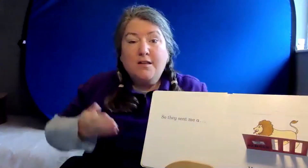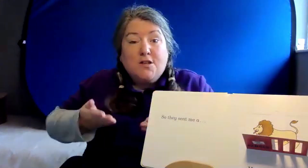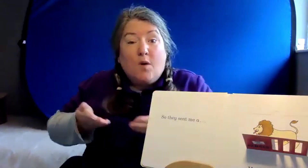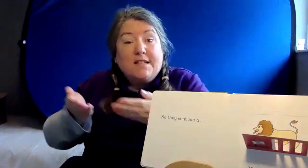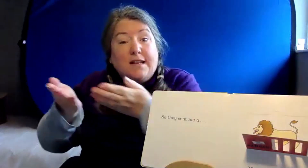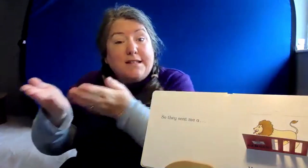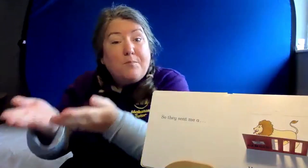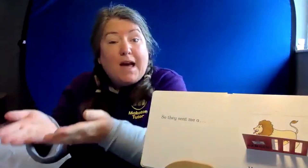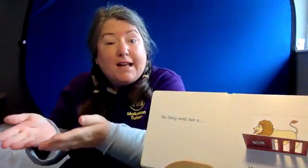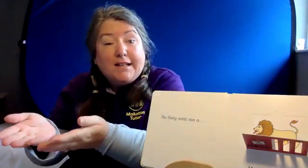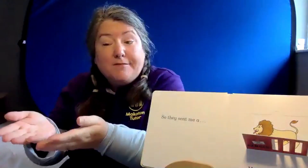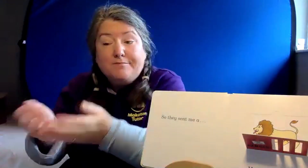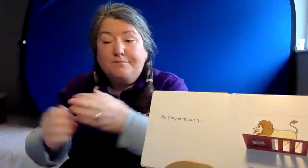so I sent him back.